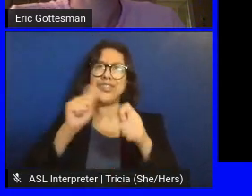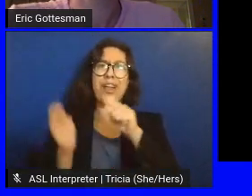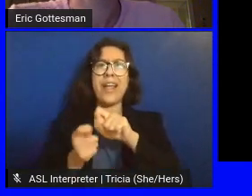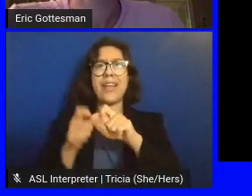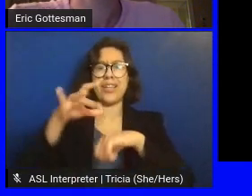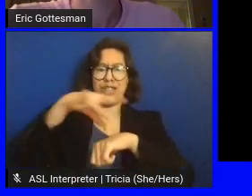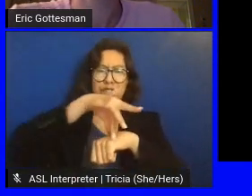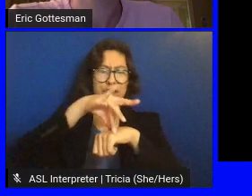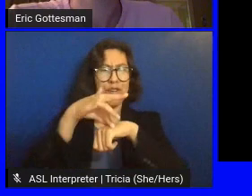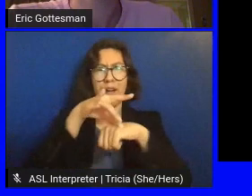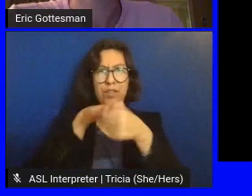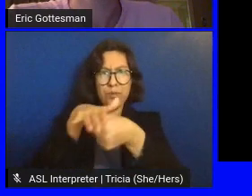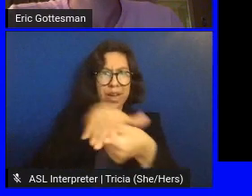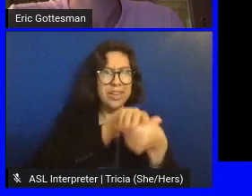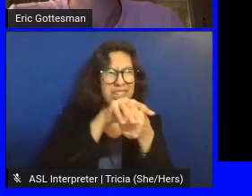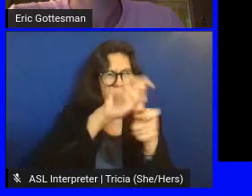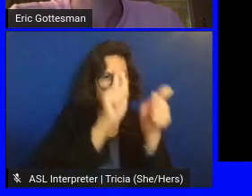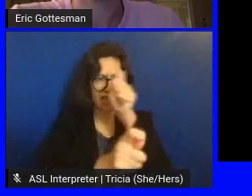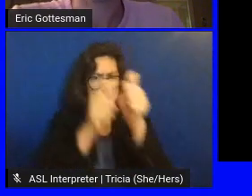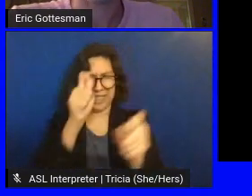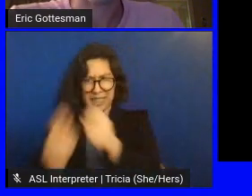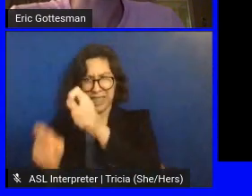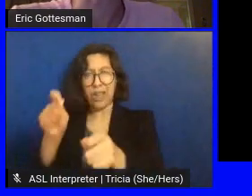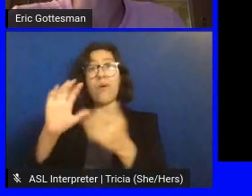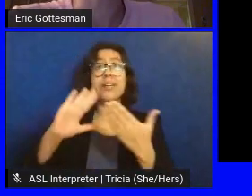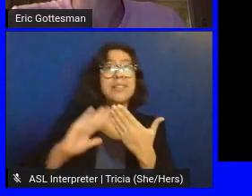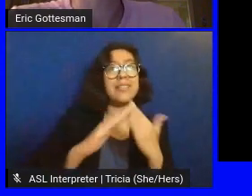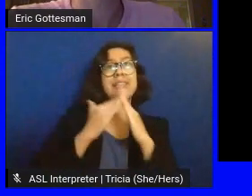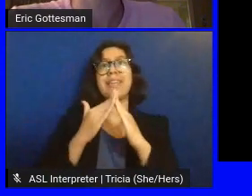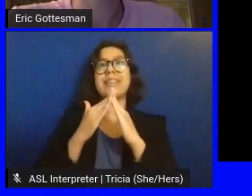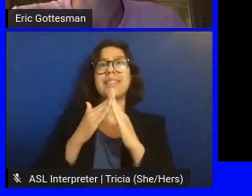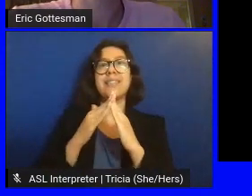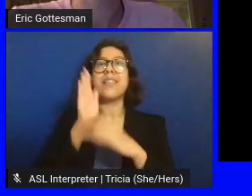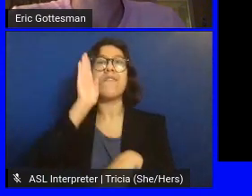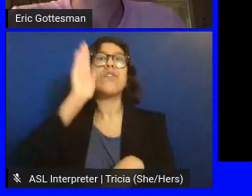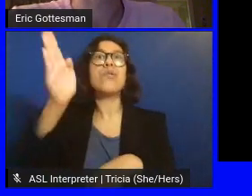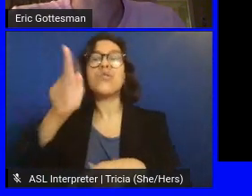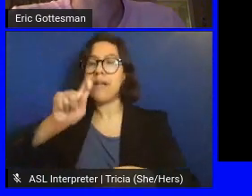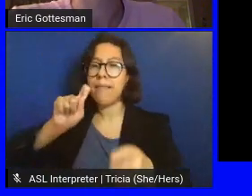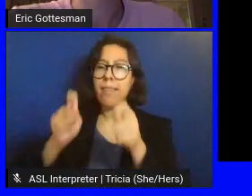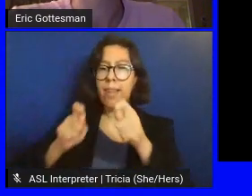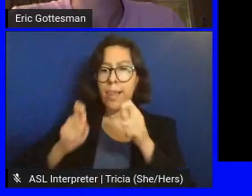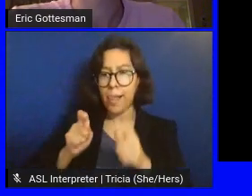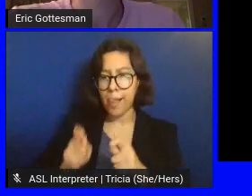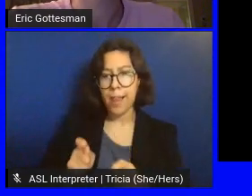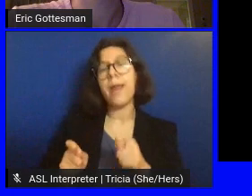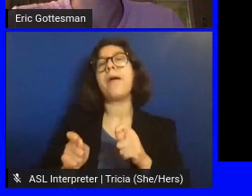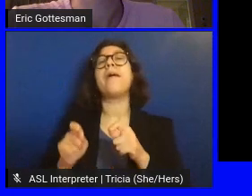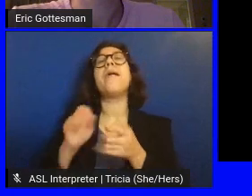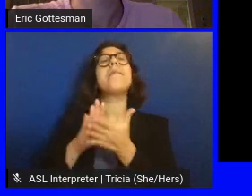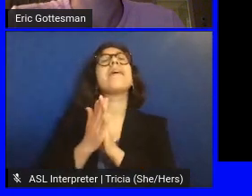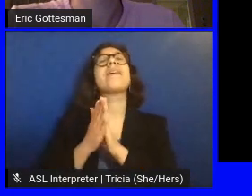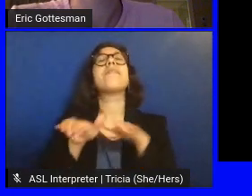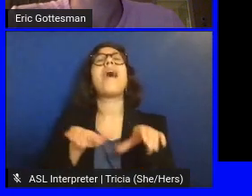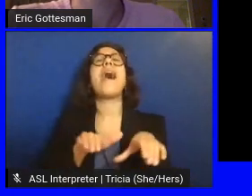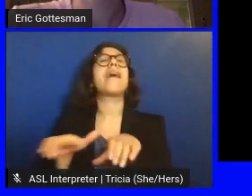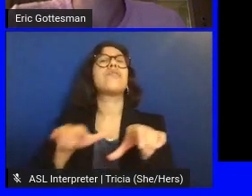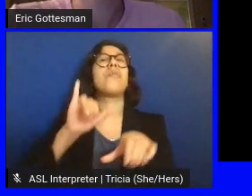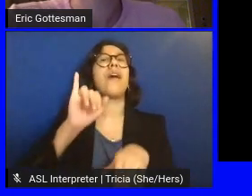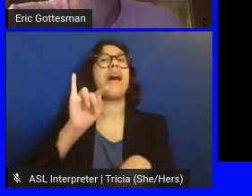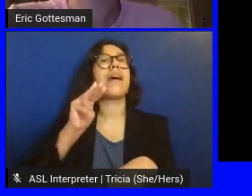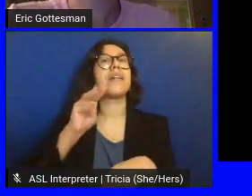geographical locations or cities in the future, and distill that down into actionable items for